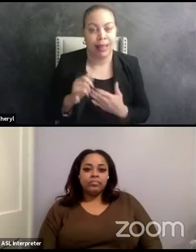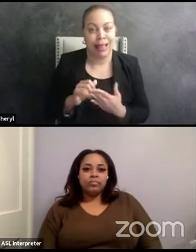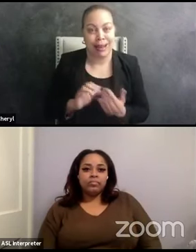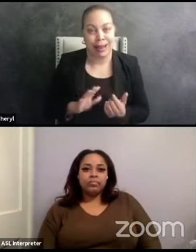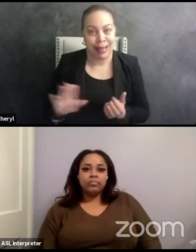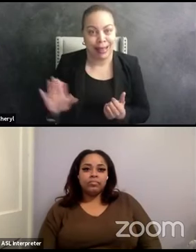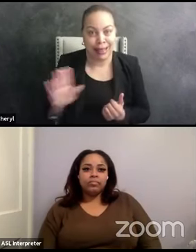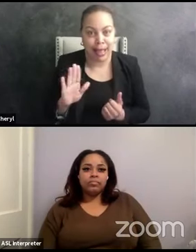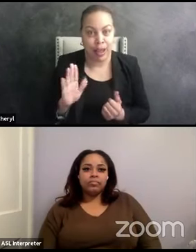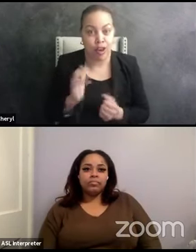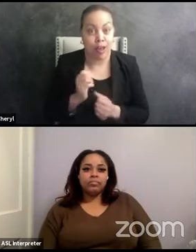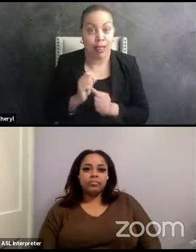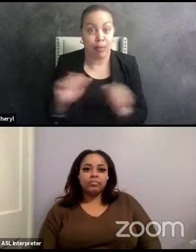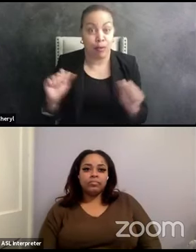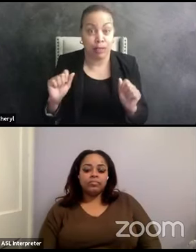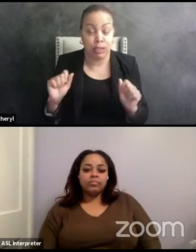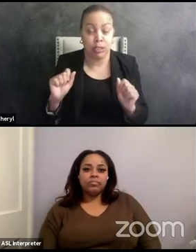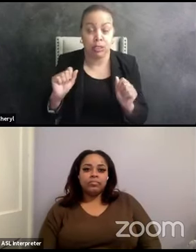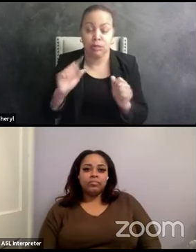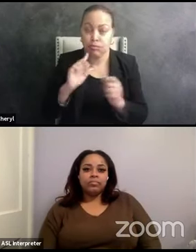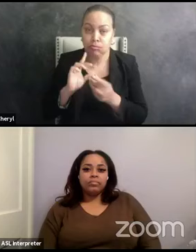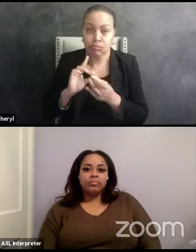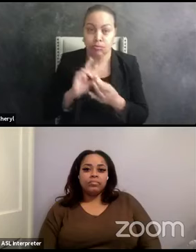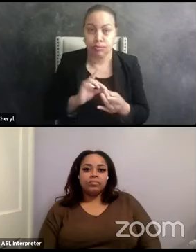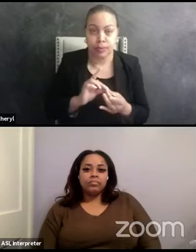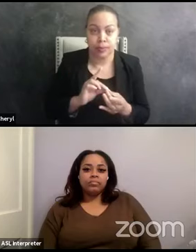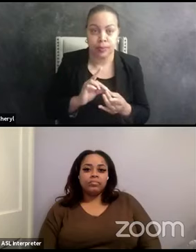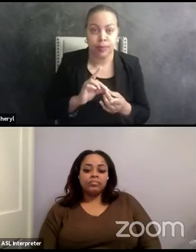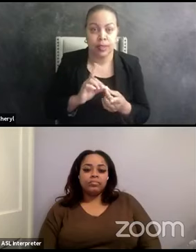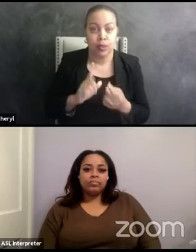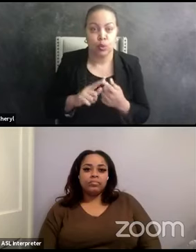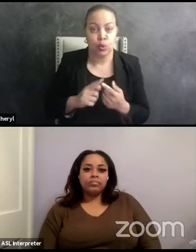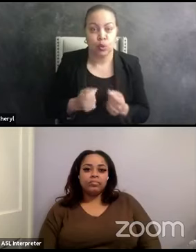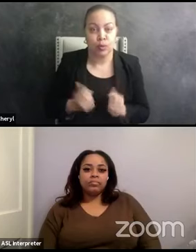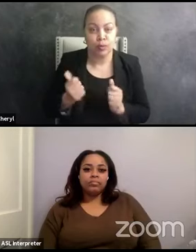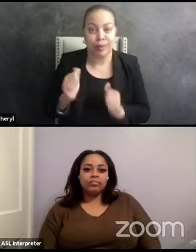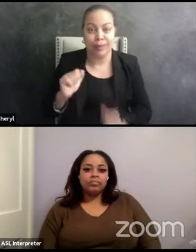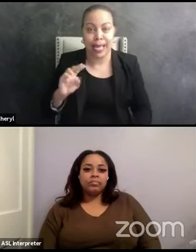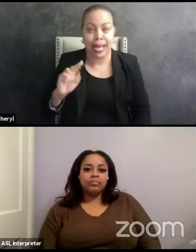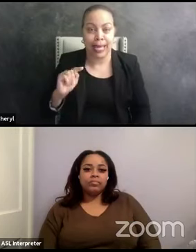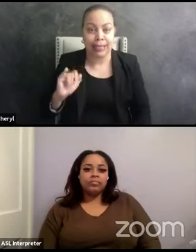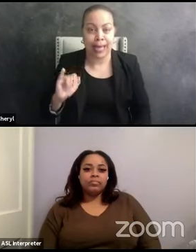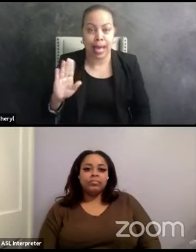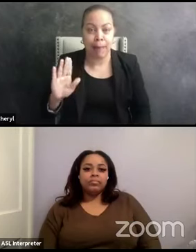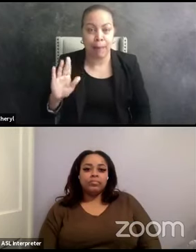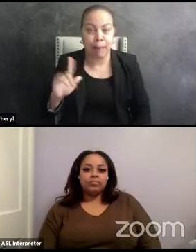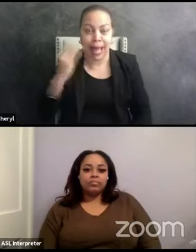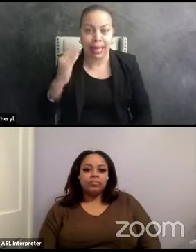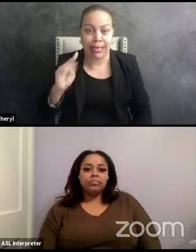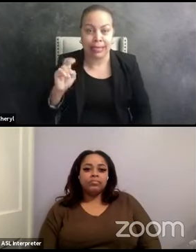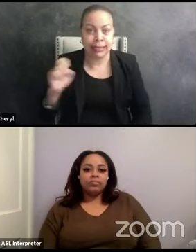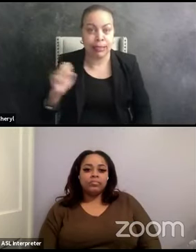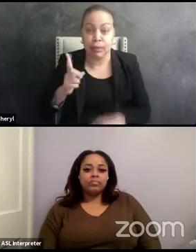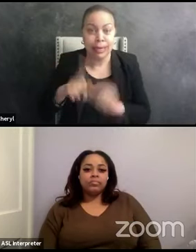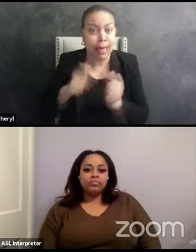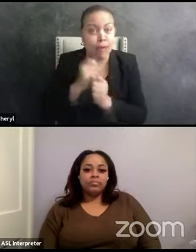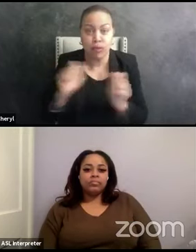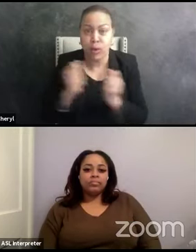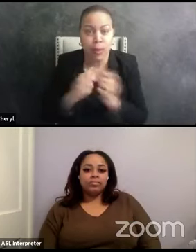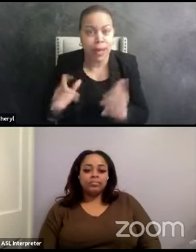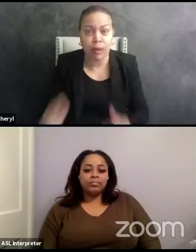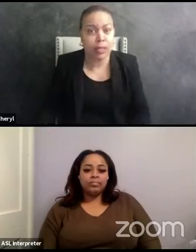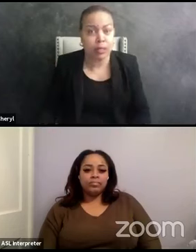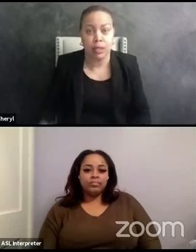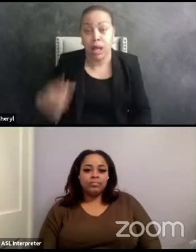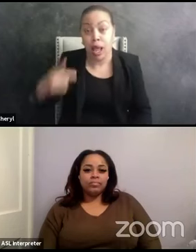liberation is tied with ridding the world of anti-Blackness, that they cannot have liberation without it, because the patriarchy